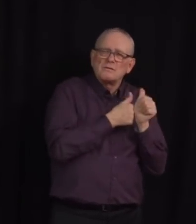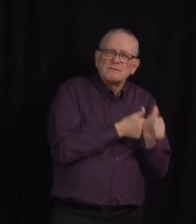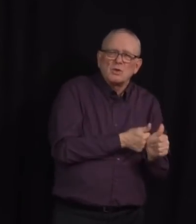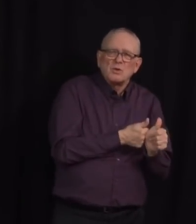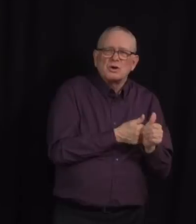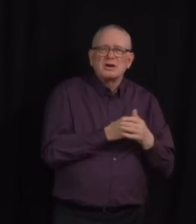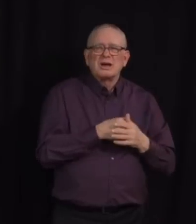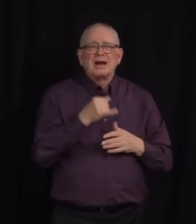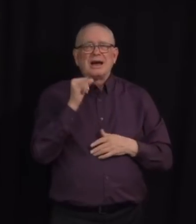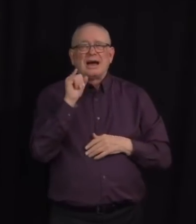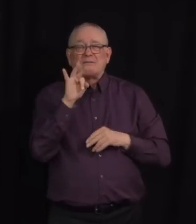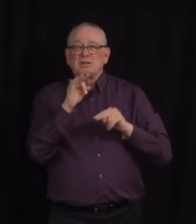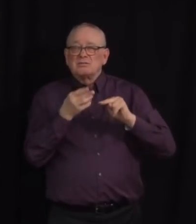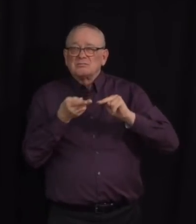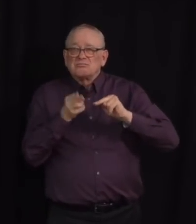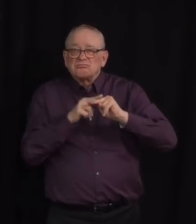the